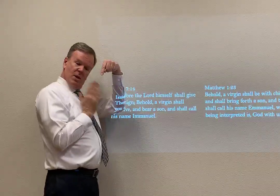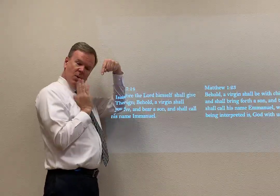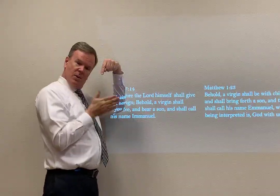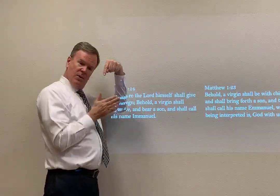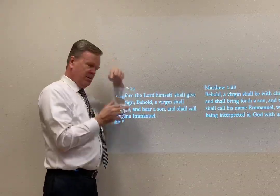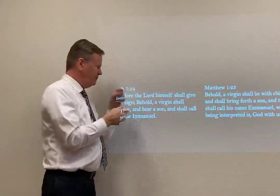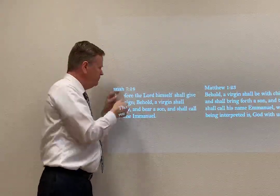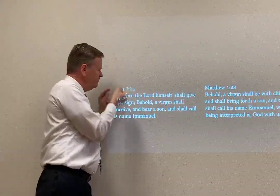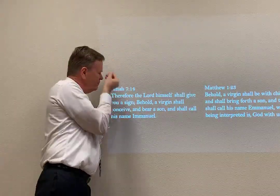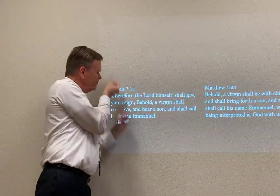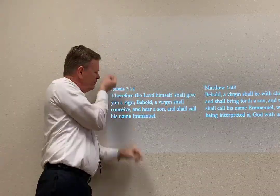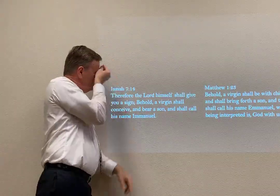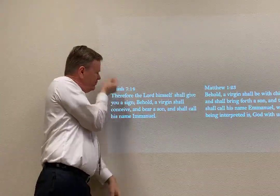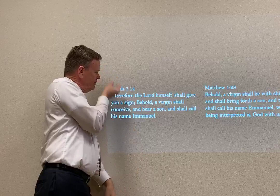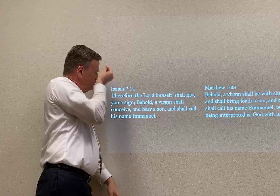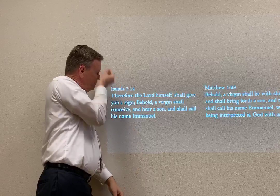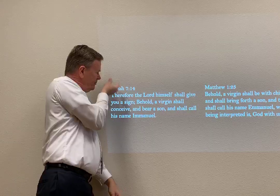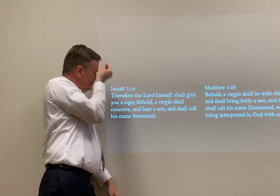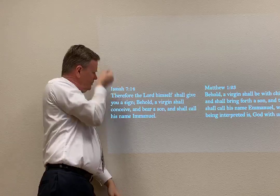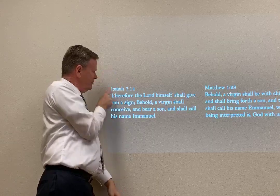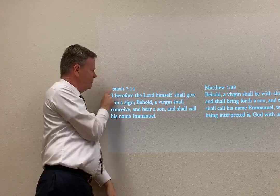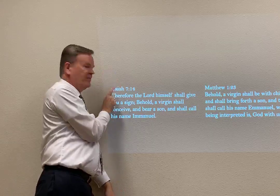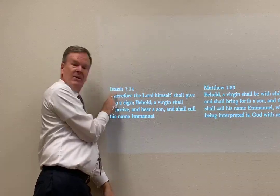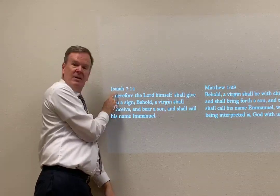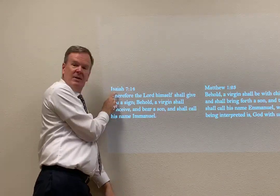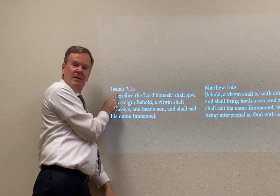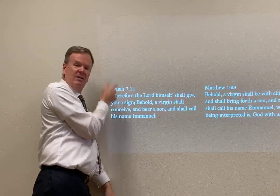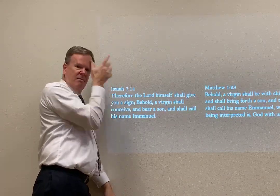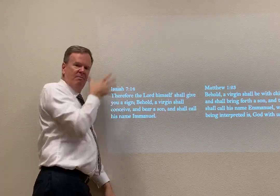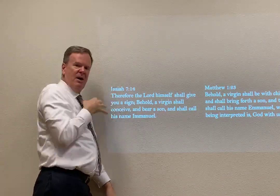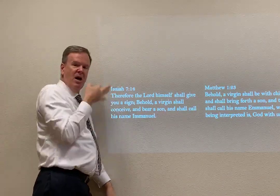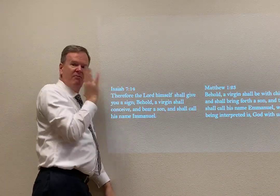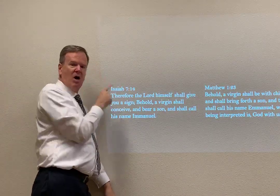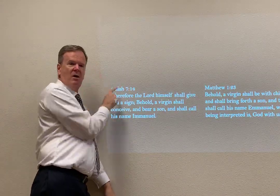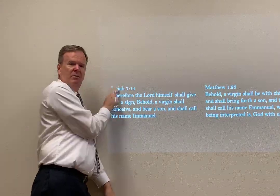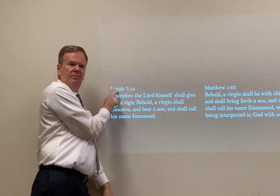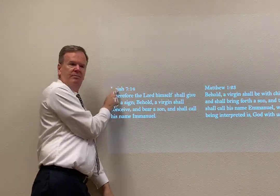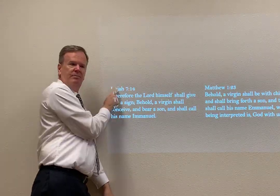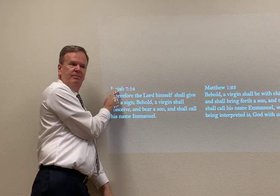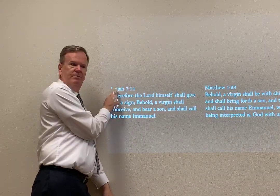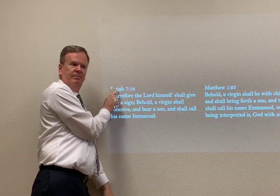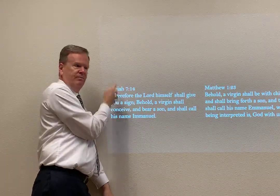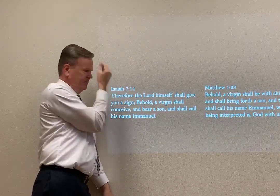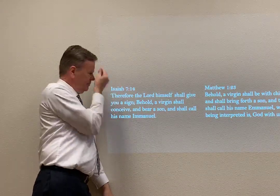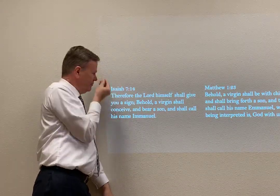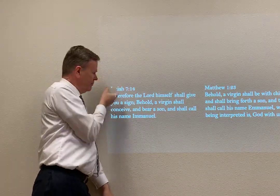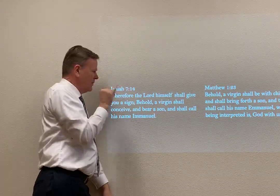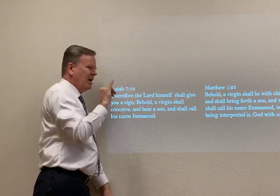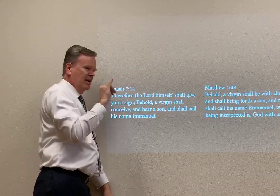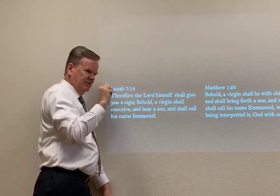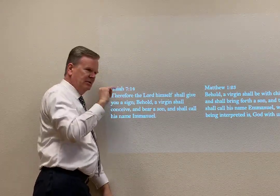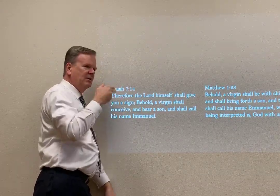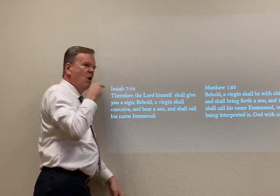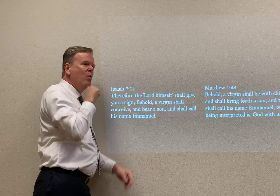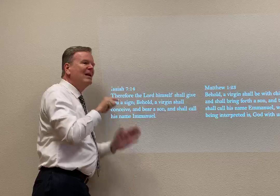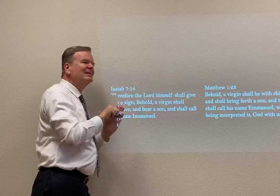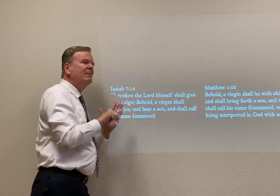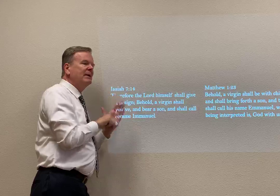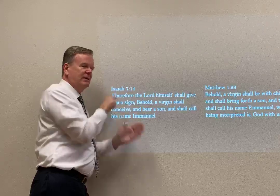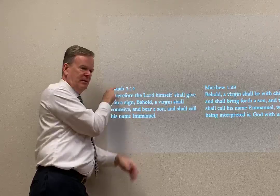speaking in prophecy of things that are to come. And so that's being shared in the book of Isaiah, spoken to the man of God. And this is in